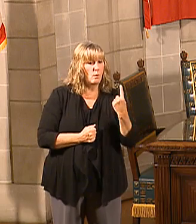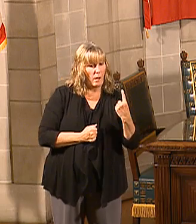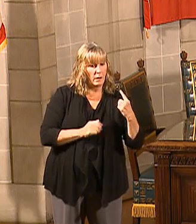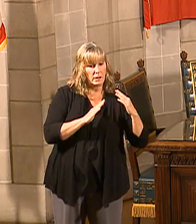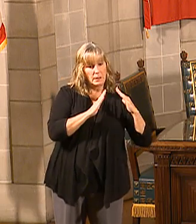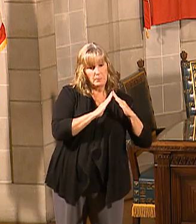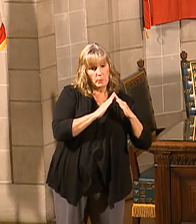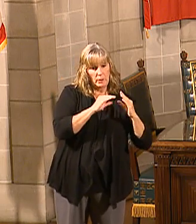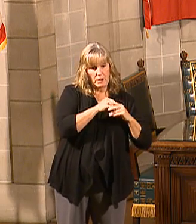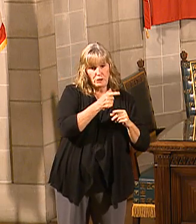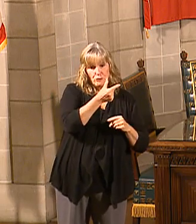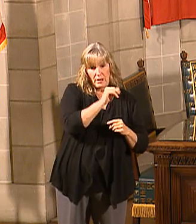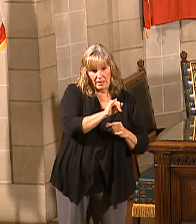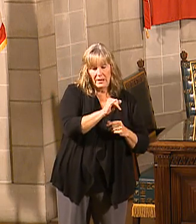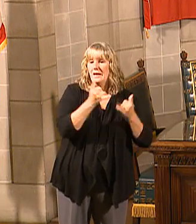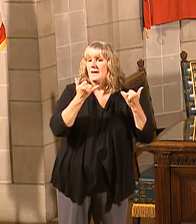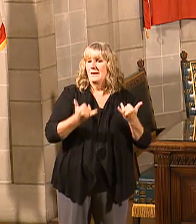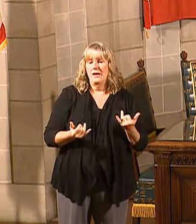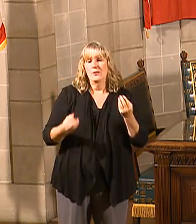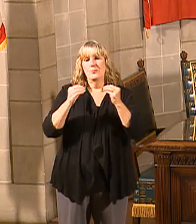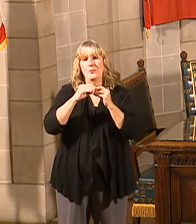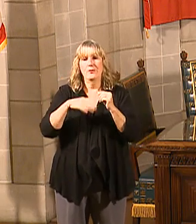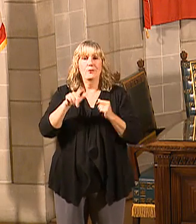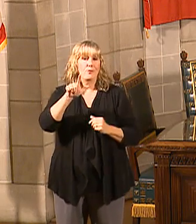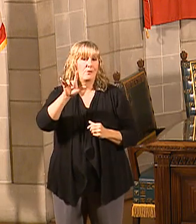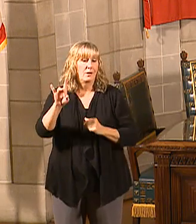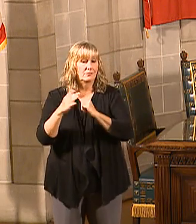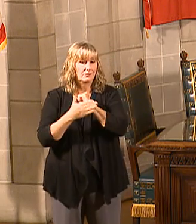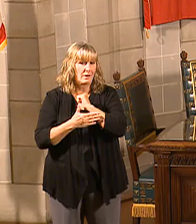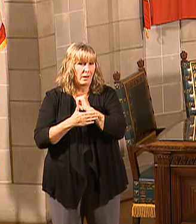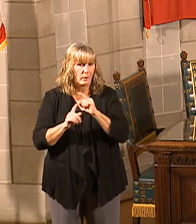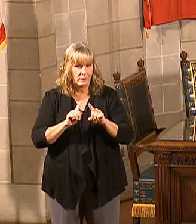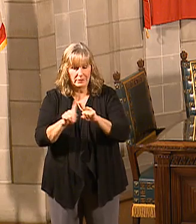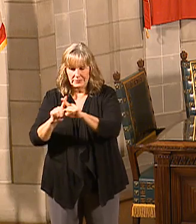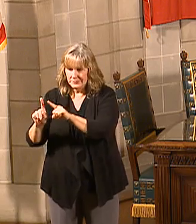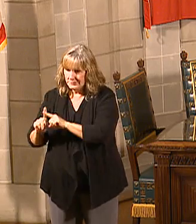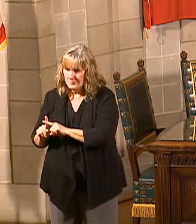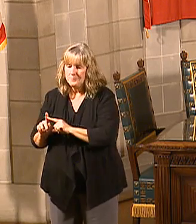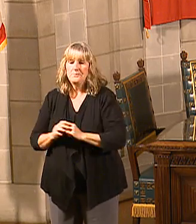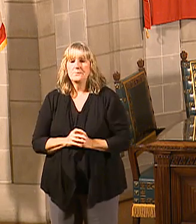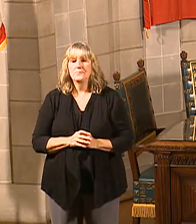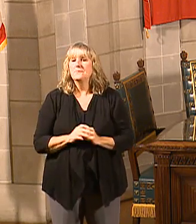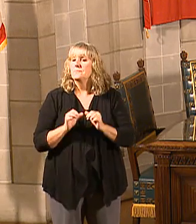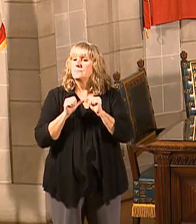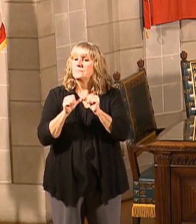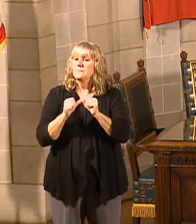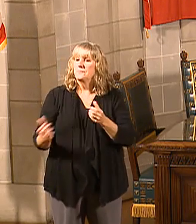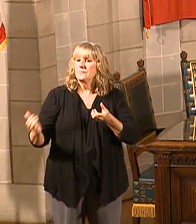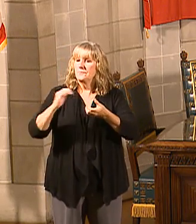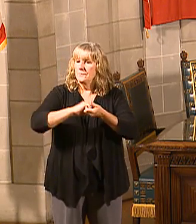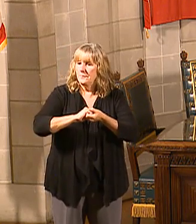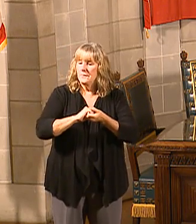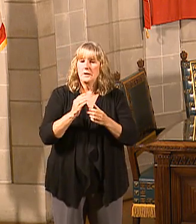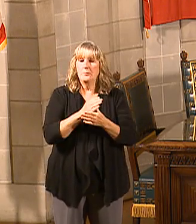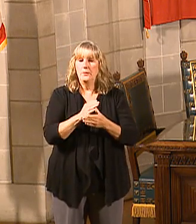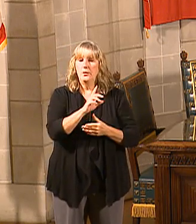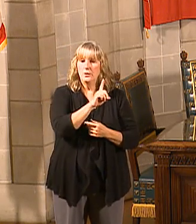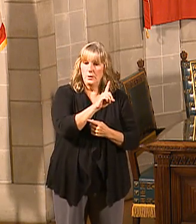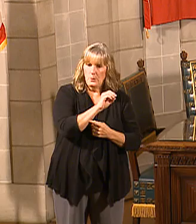in Grand Island, and now we serve more than 28 counties. We have that continued partnership between Department of